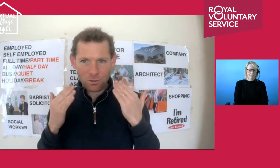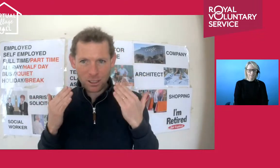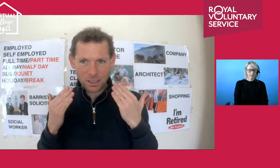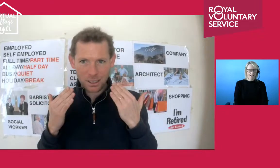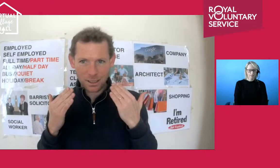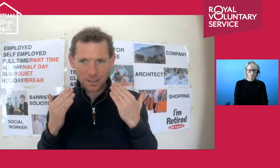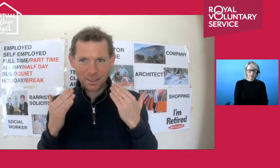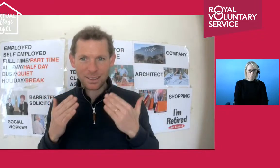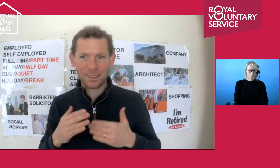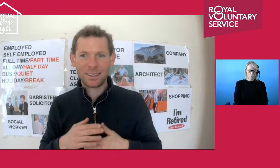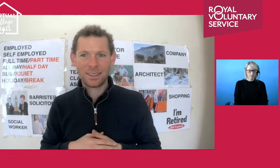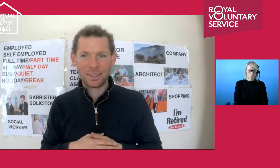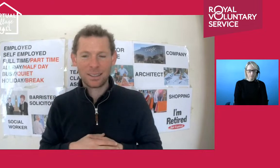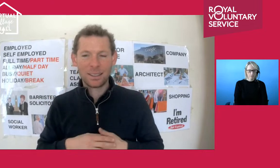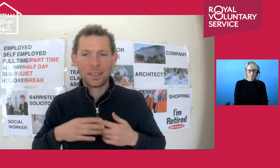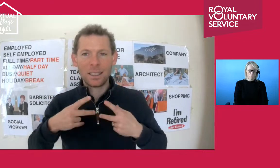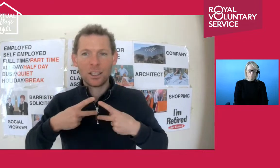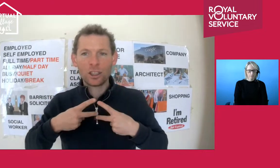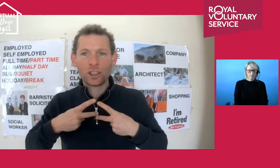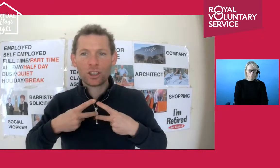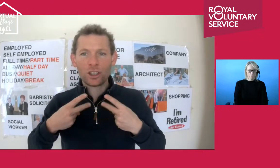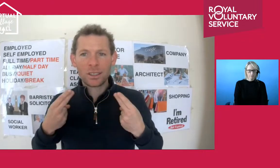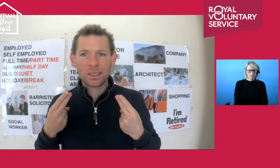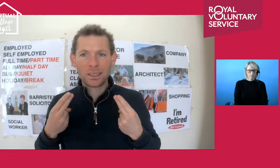Okay, let's do these again. So barrister,